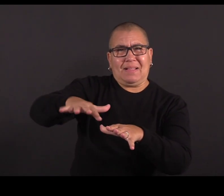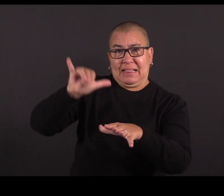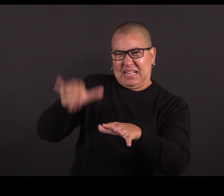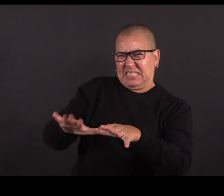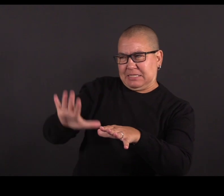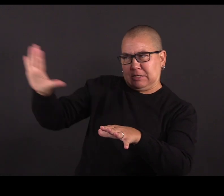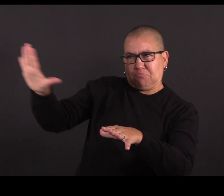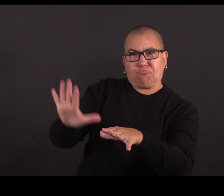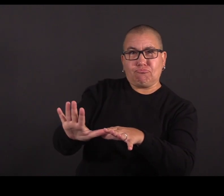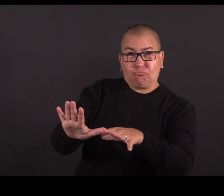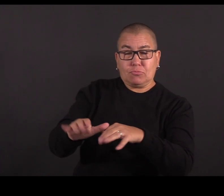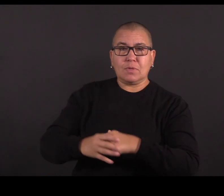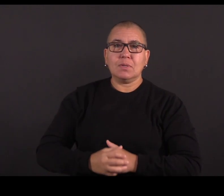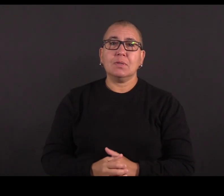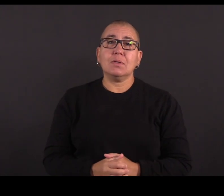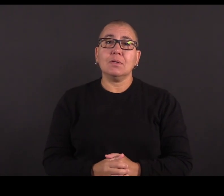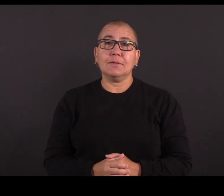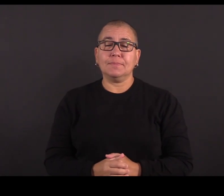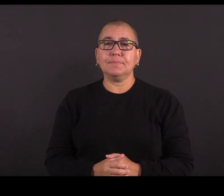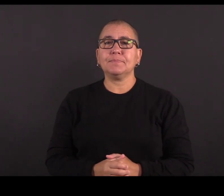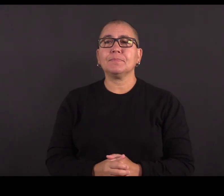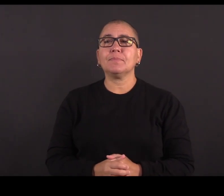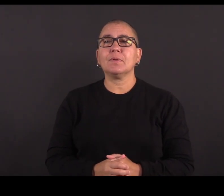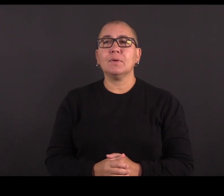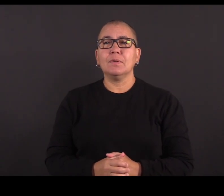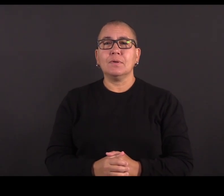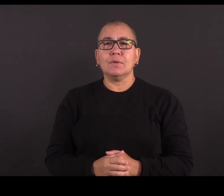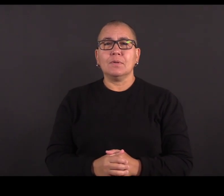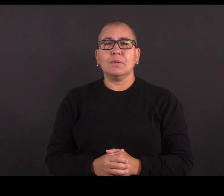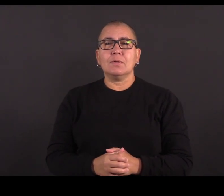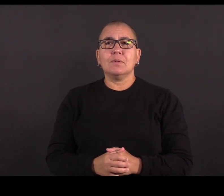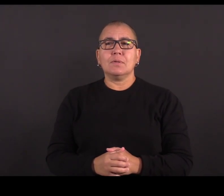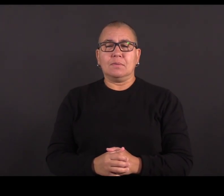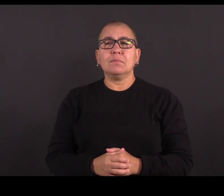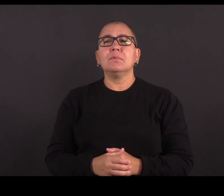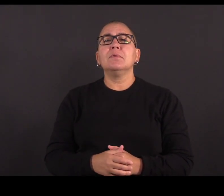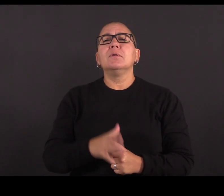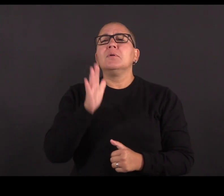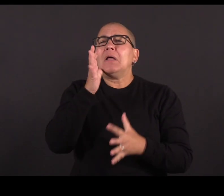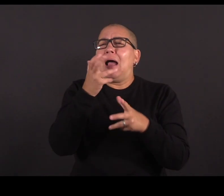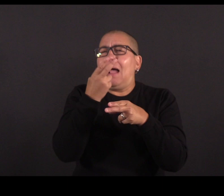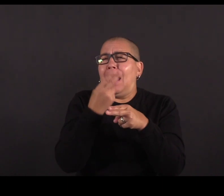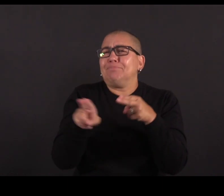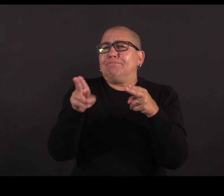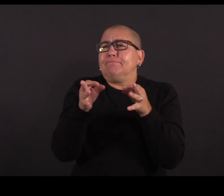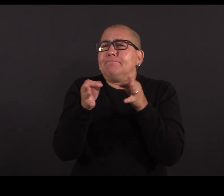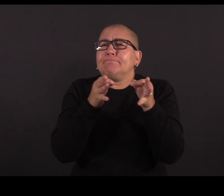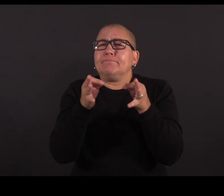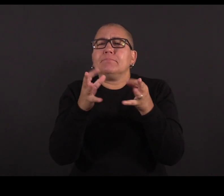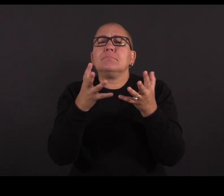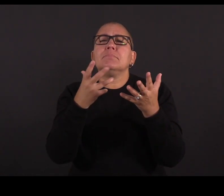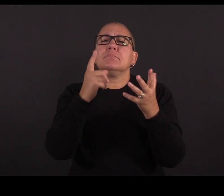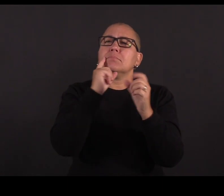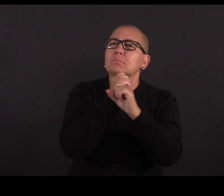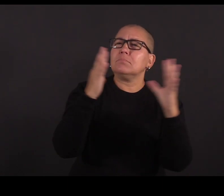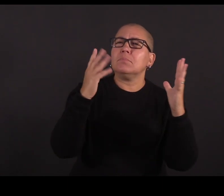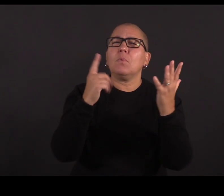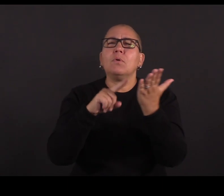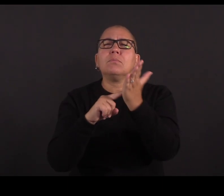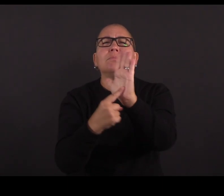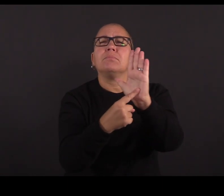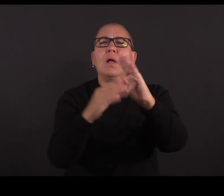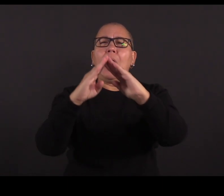And finally, we will touch briefly on a couple of other housing models that I will describe later in this